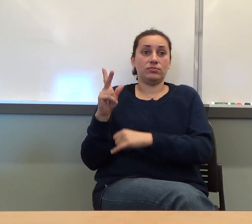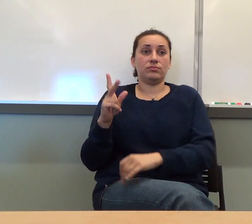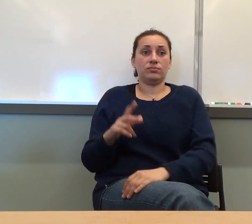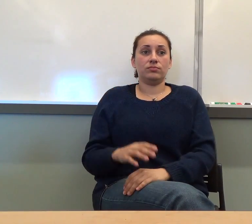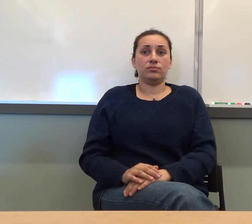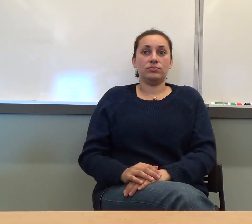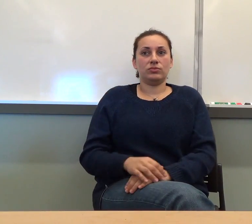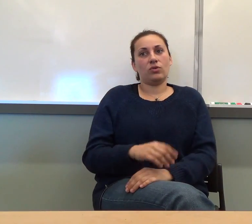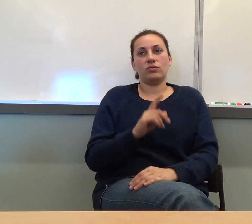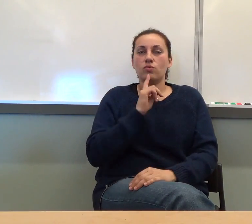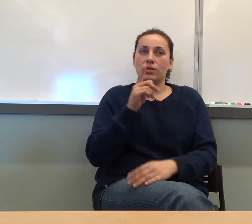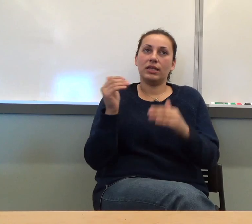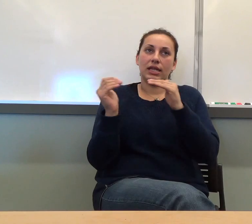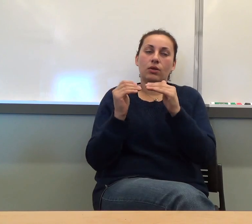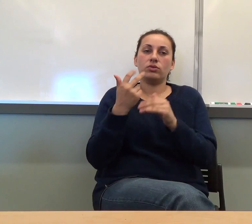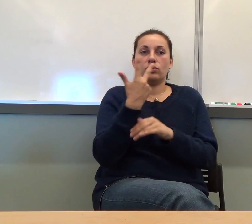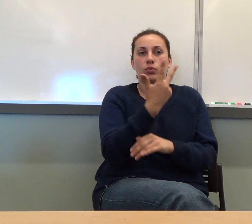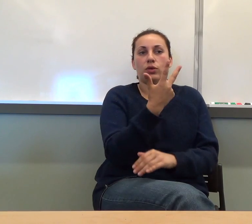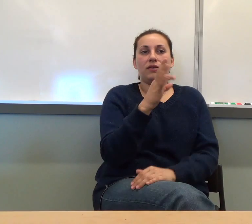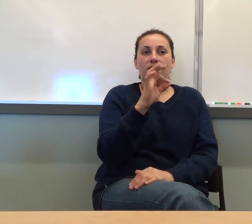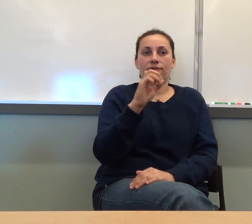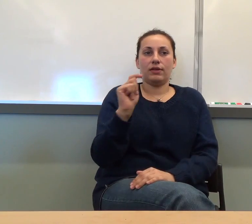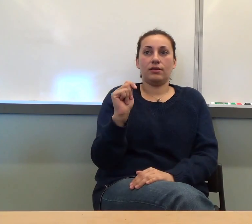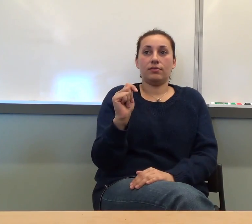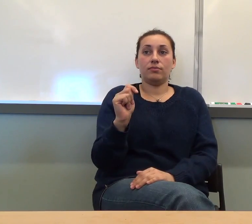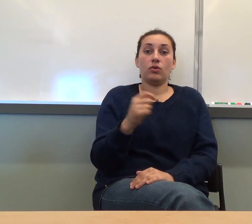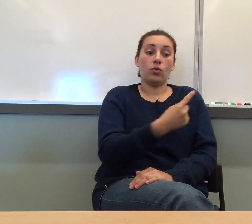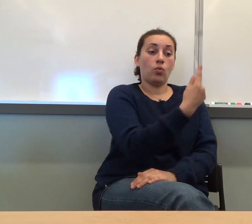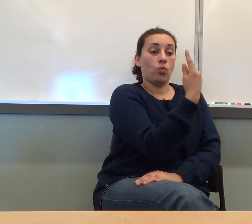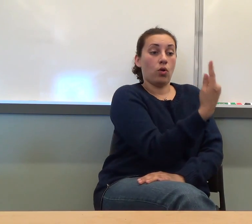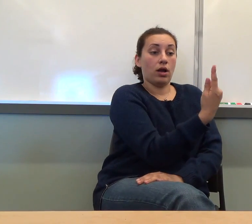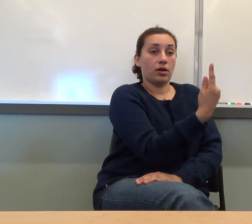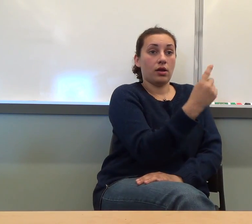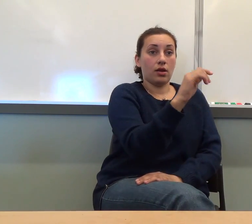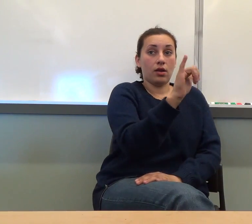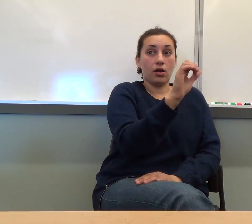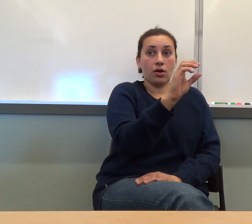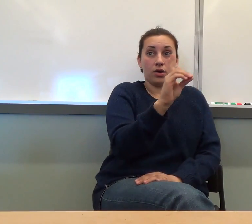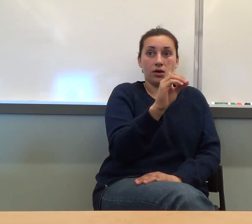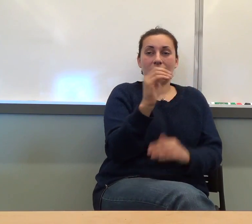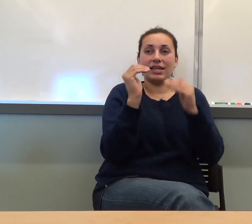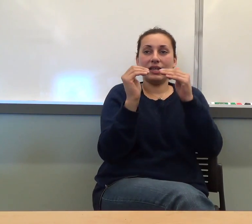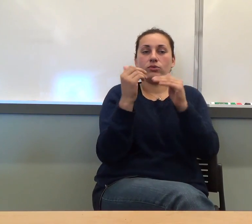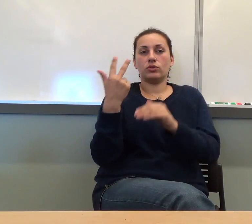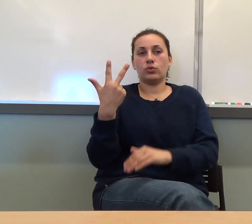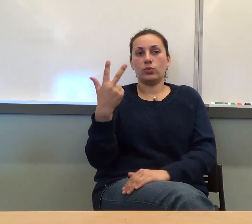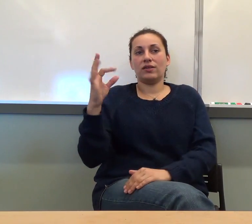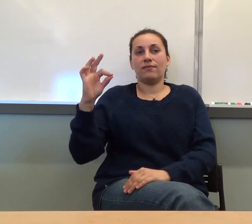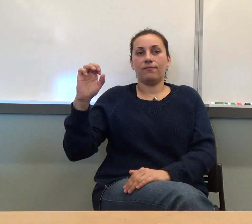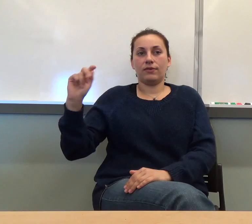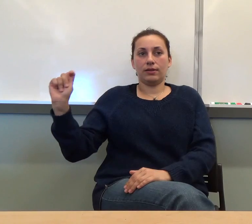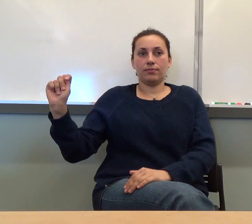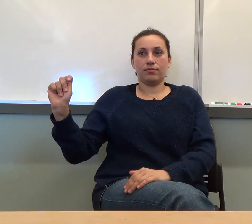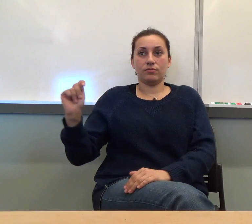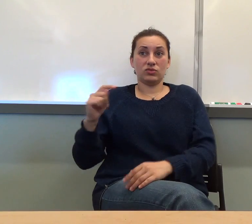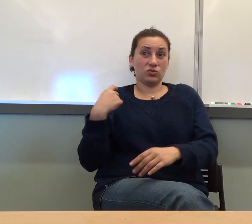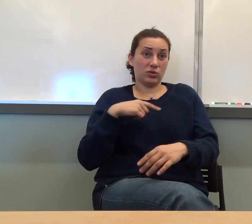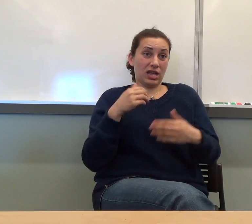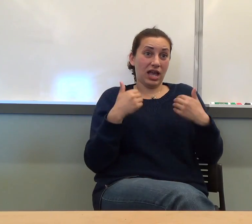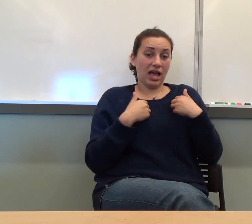feet. So a yard is 3 feet. Therefore, since we've only got 1.5 feet, we've got half a yard.